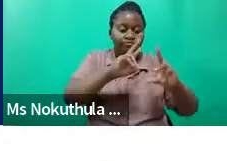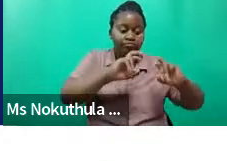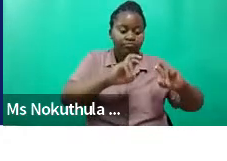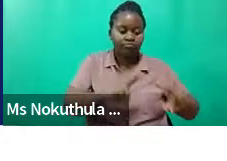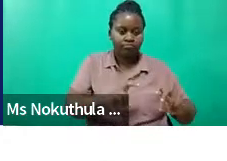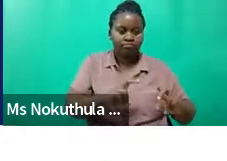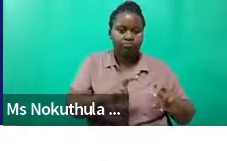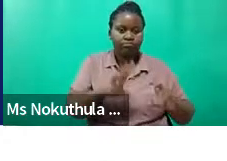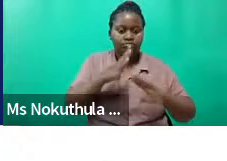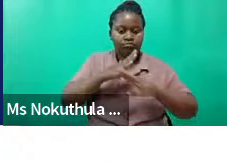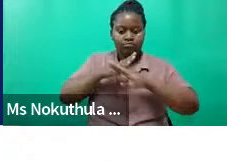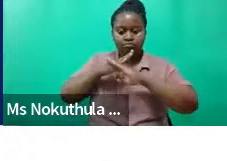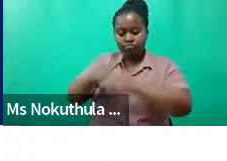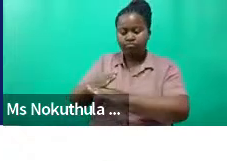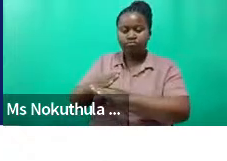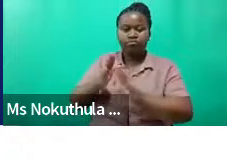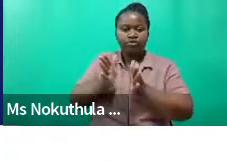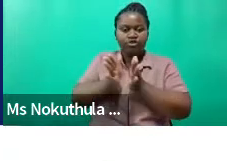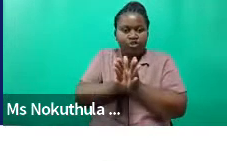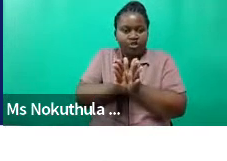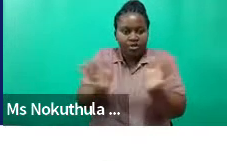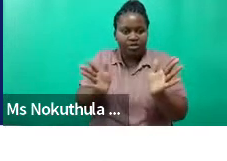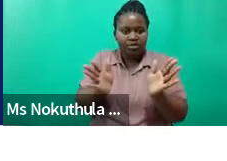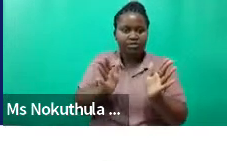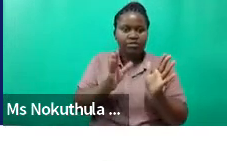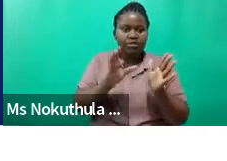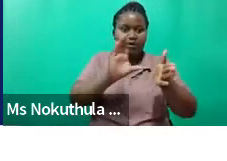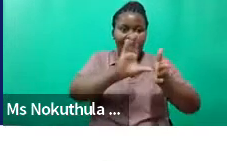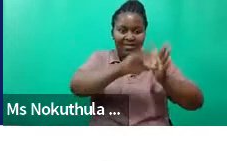avoid generalization of a disability.